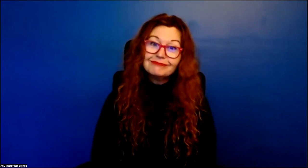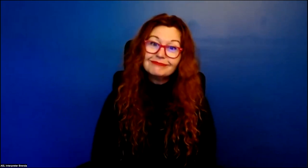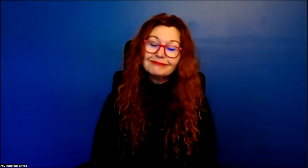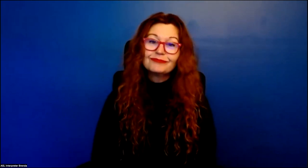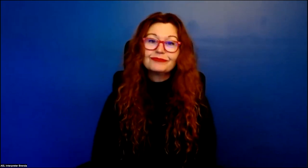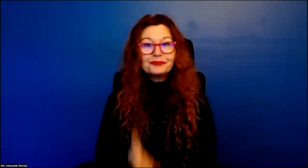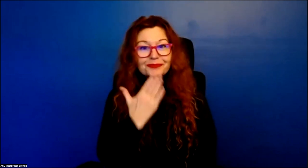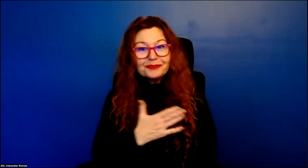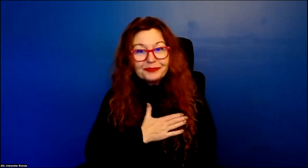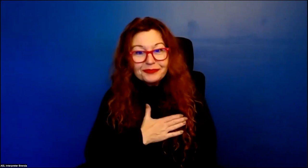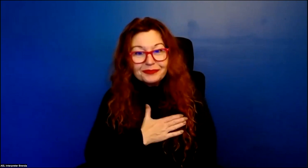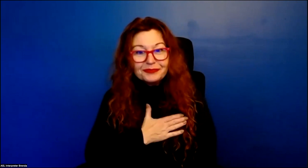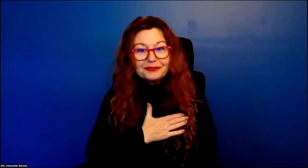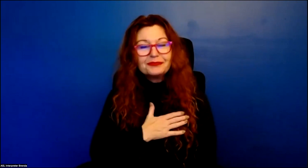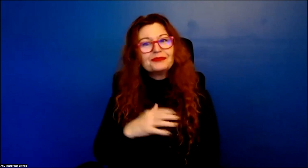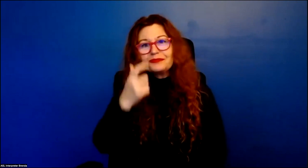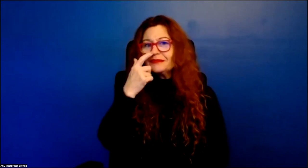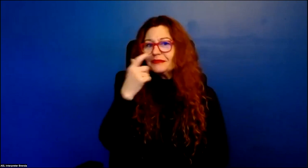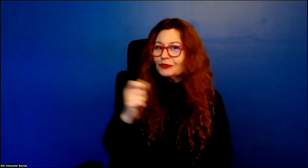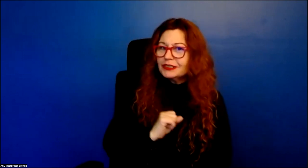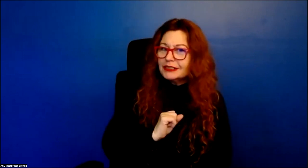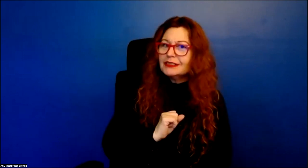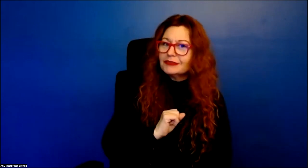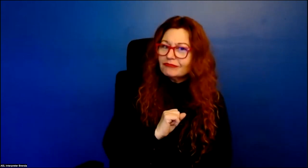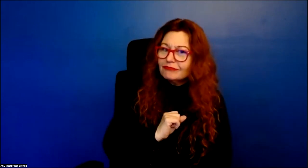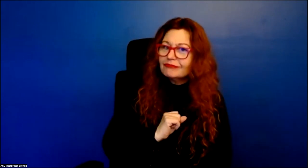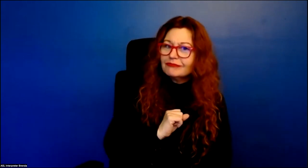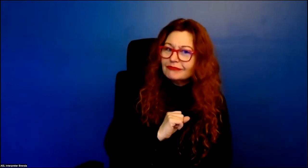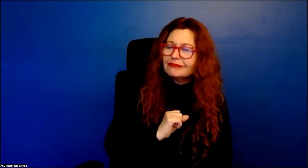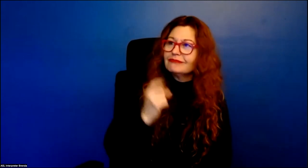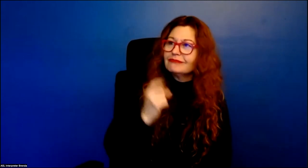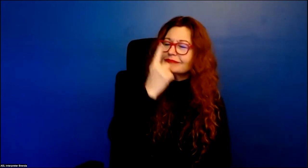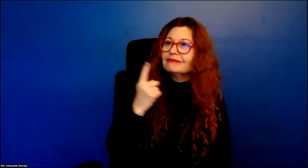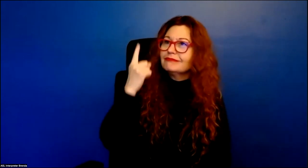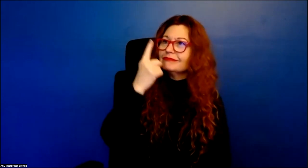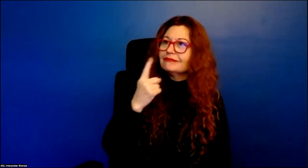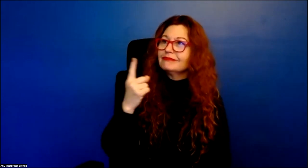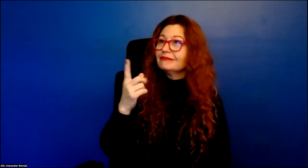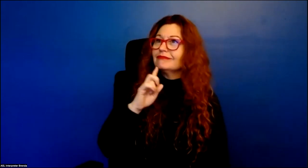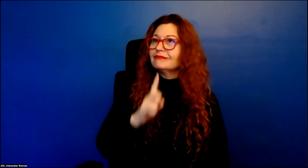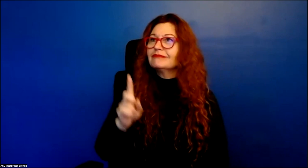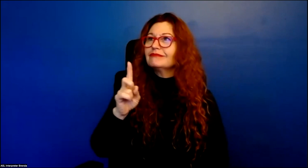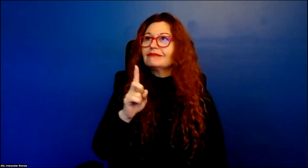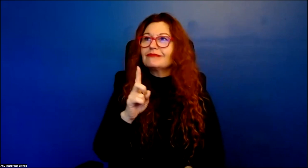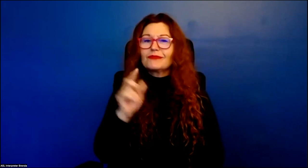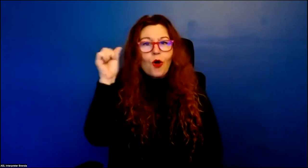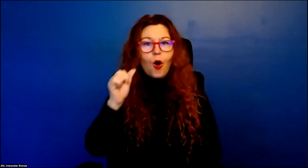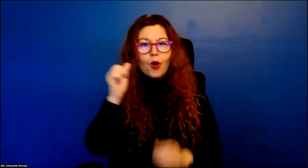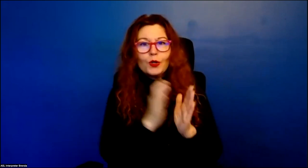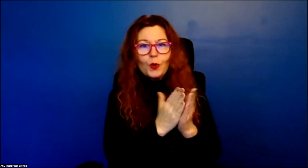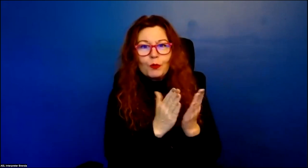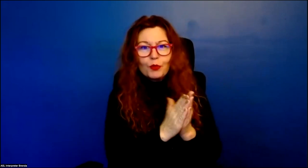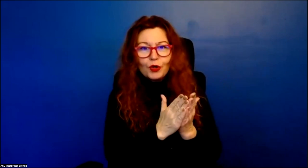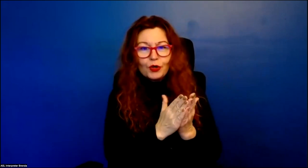Thank you, Alex. And that's actually interesting. I mean, even just thinking about it, even like an audiobook sounds like a